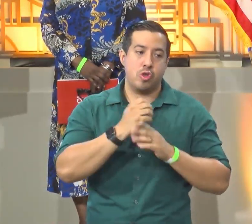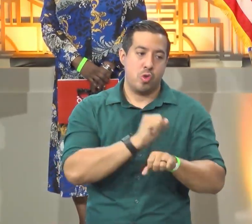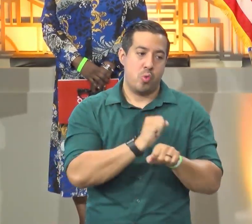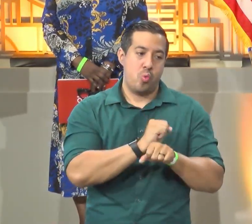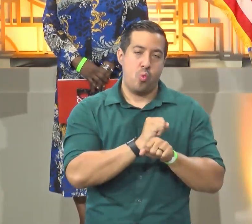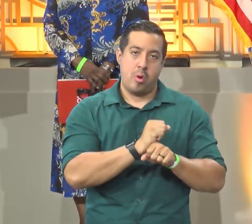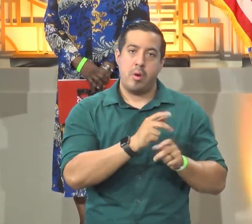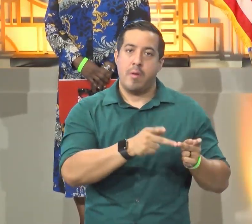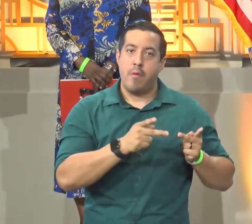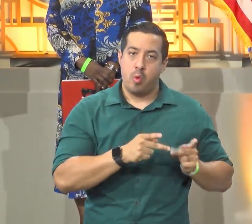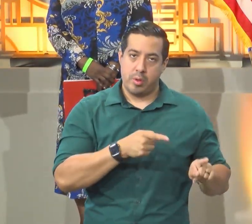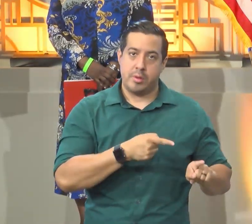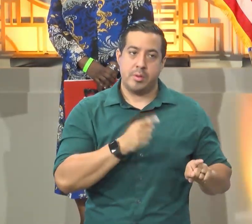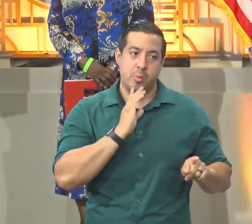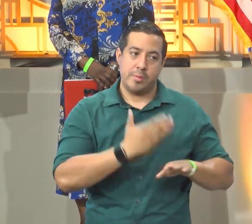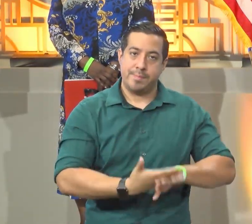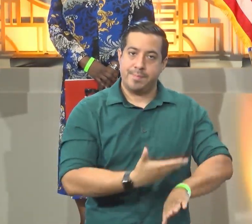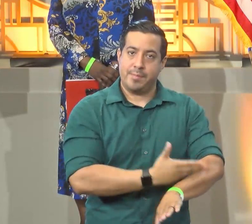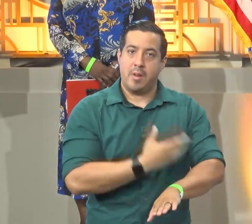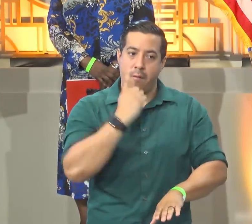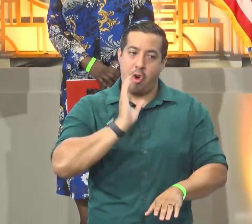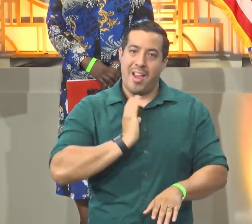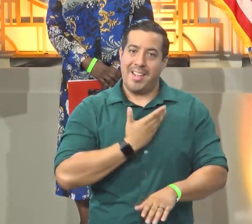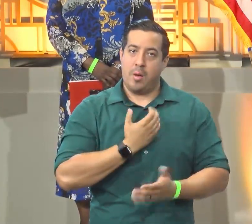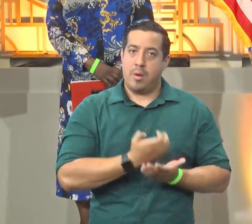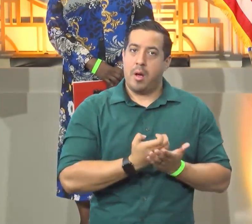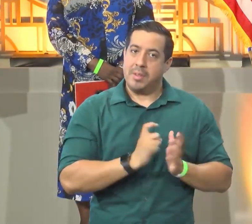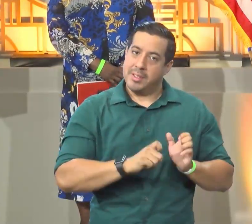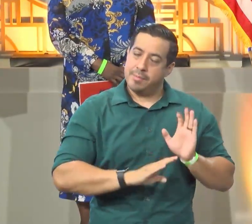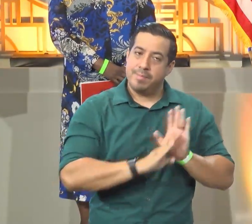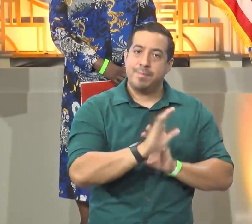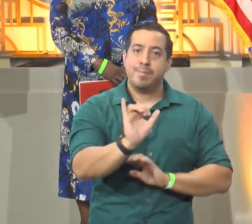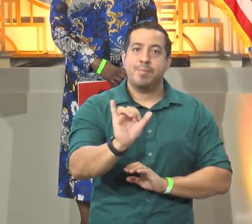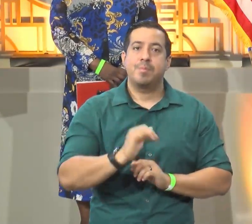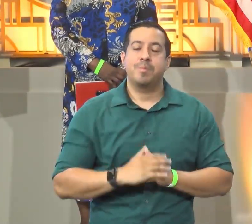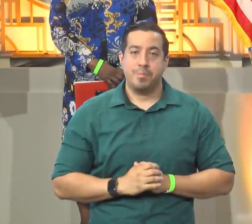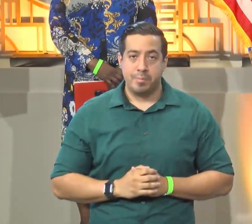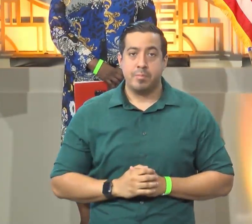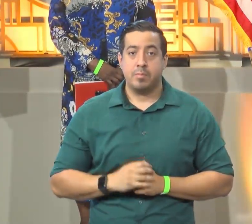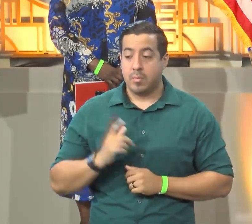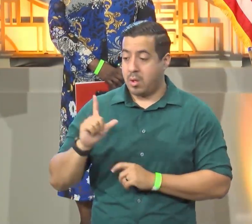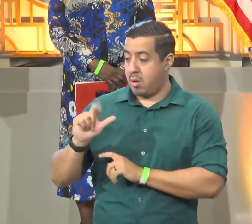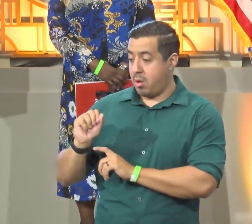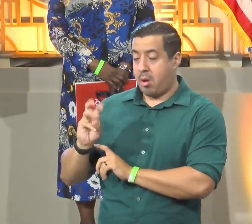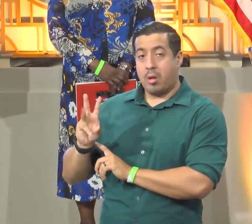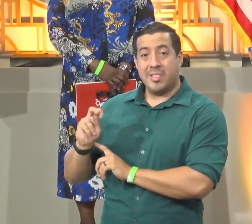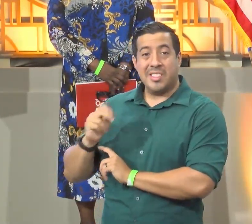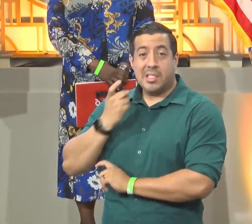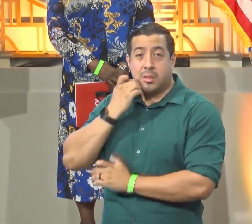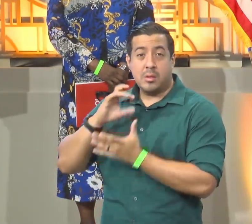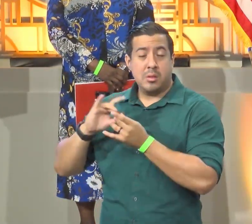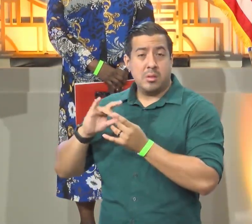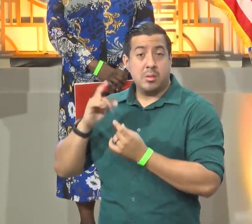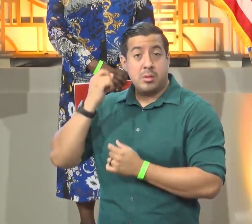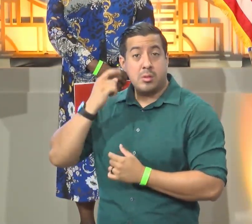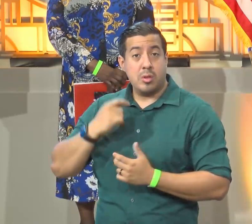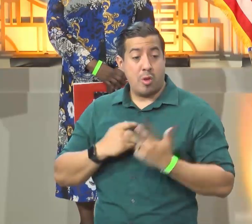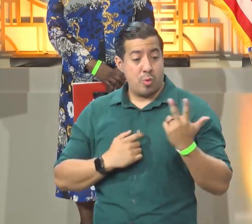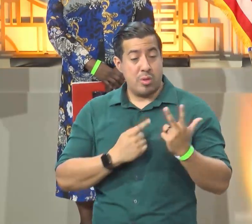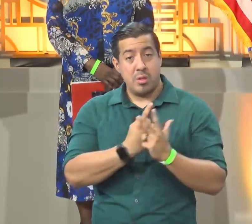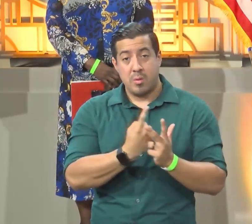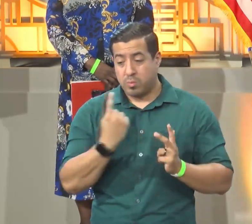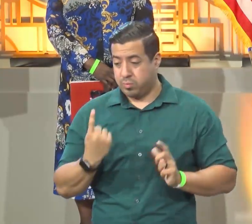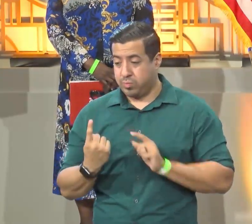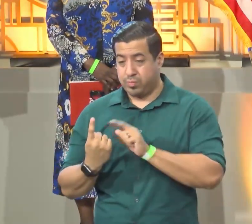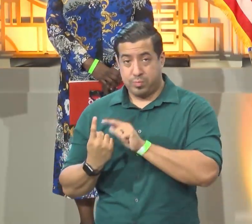in our global economy and society. As Mayor Turner and Dr. Lawson mentioned previously, 1 in 3 adults in